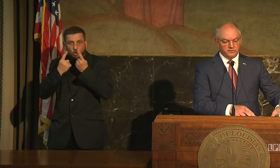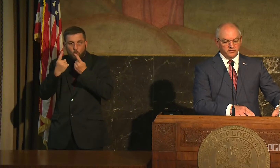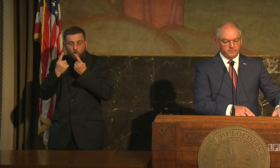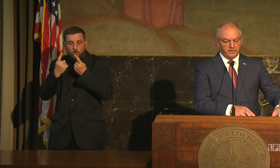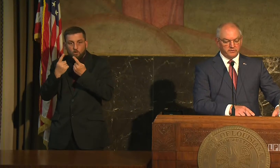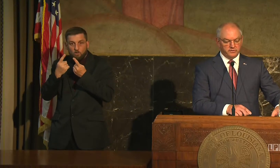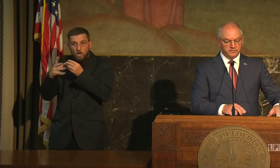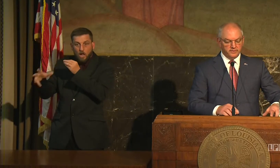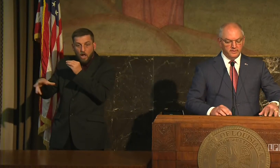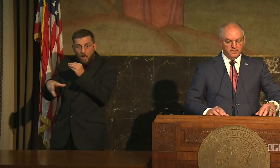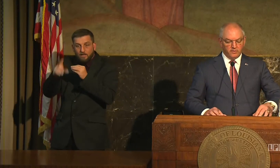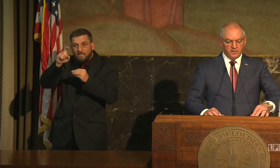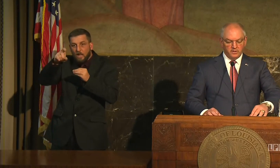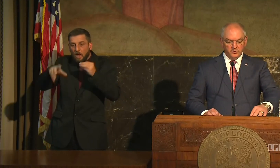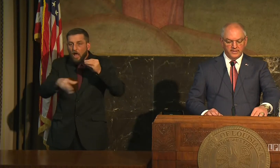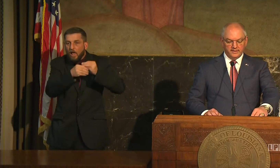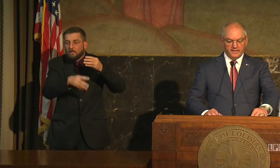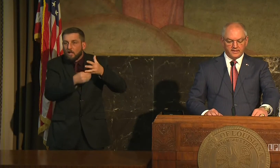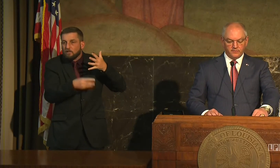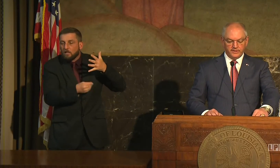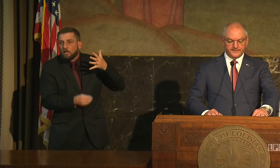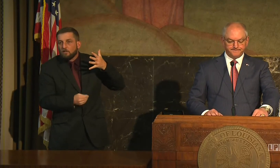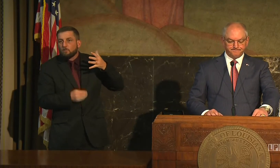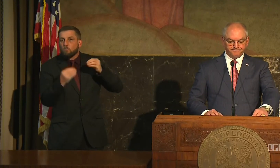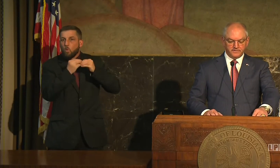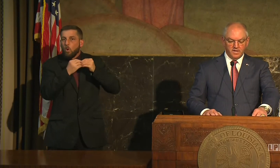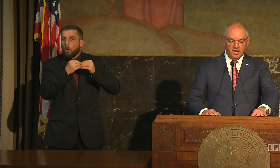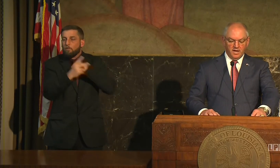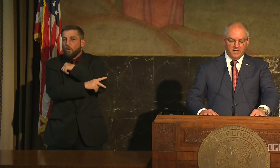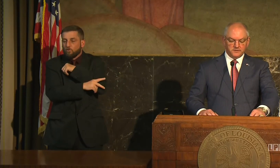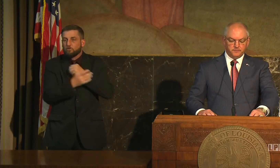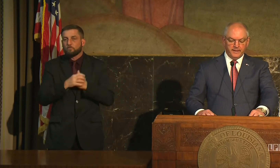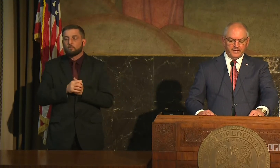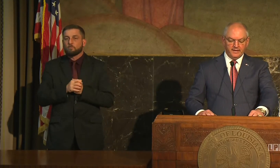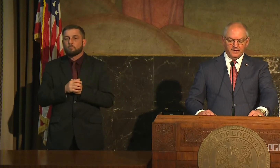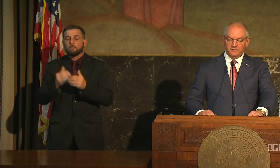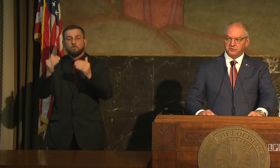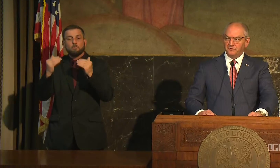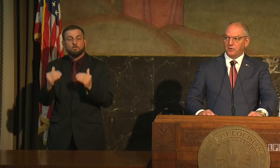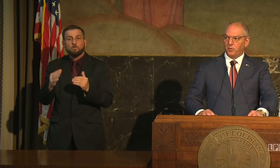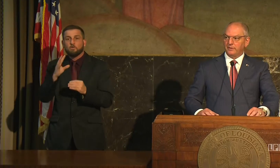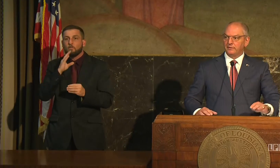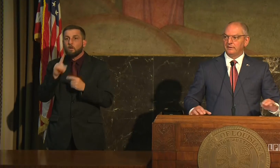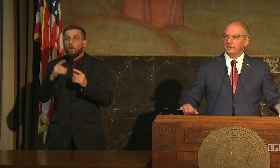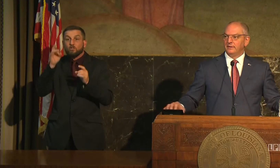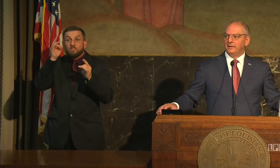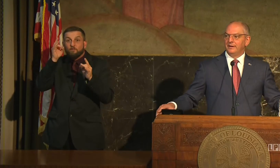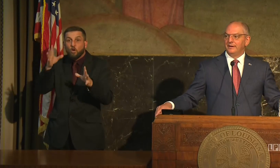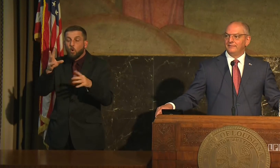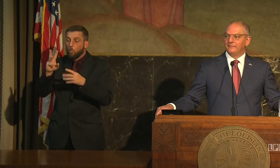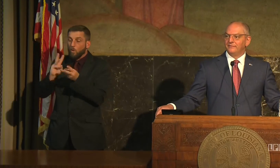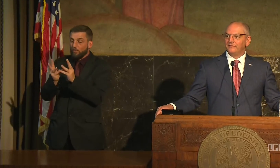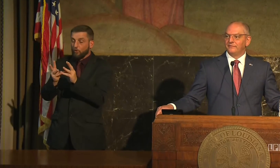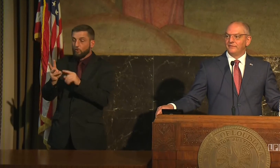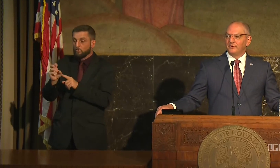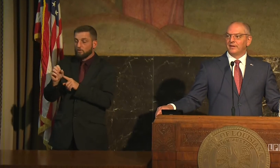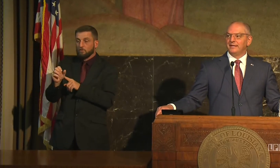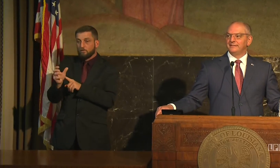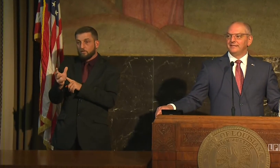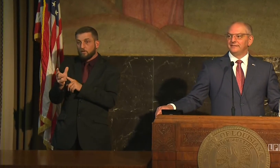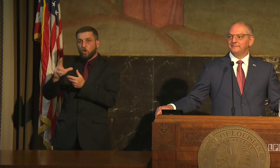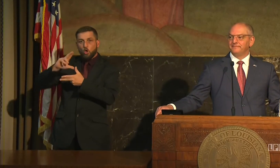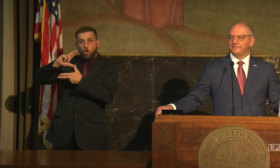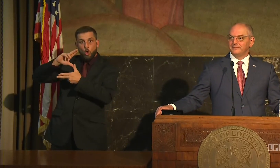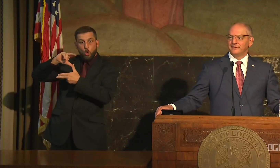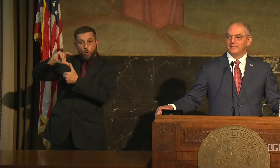to whether additional parishes are included in the declaration. Speaking of severe weather,